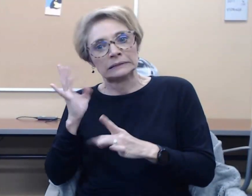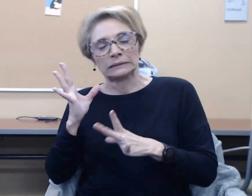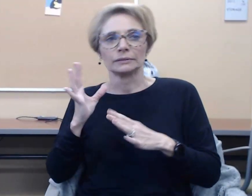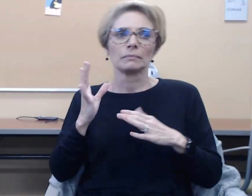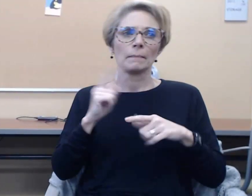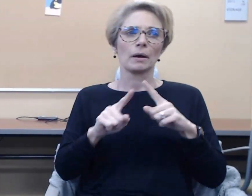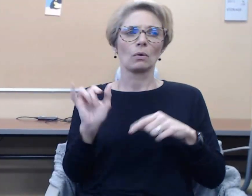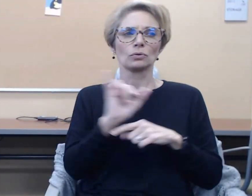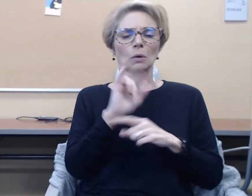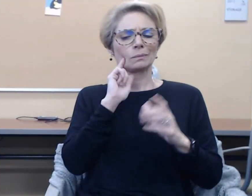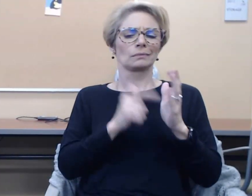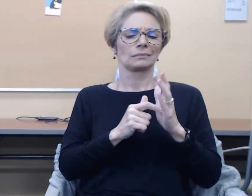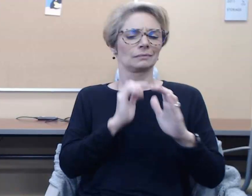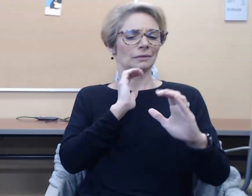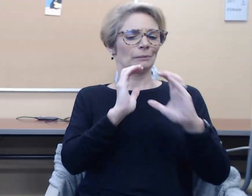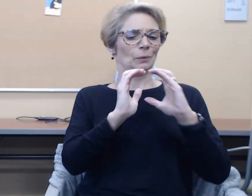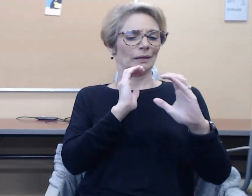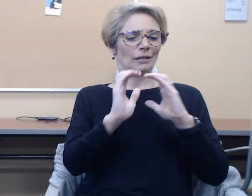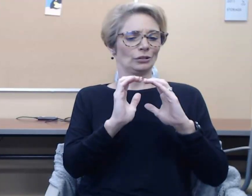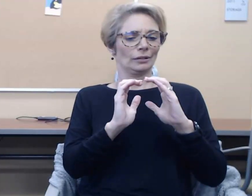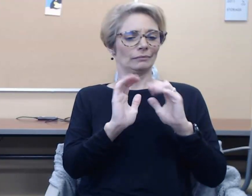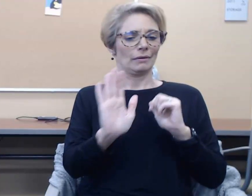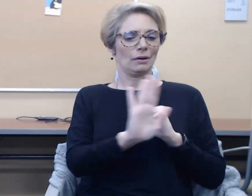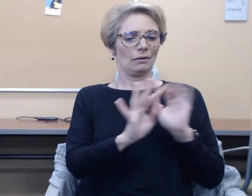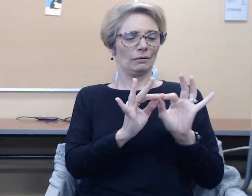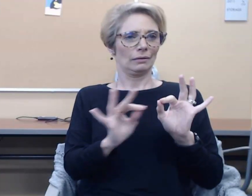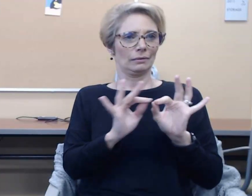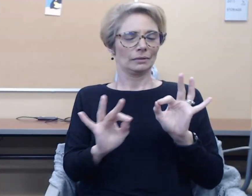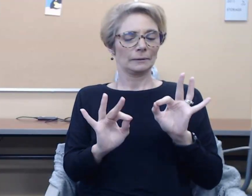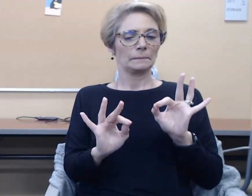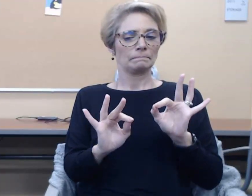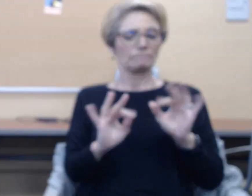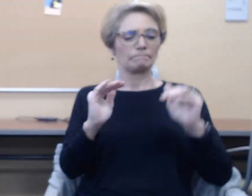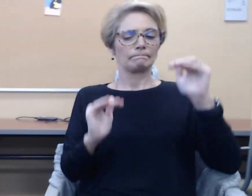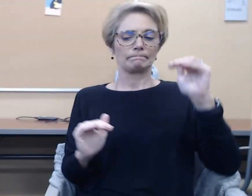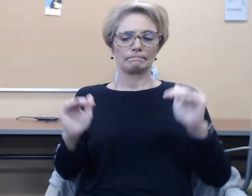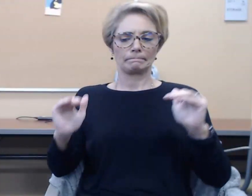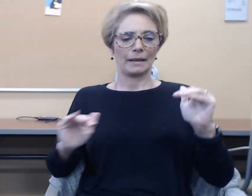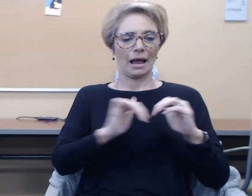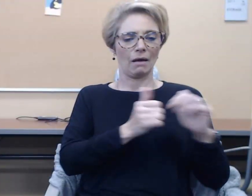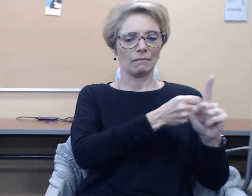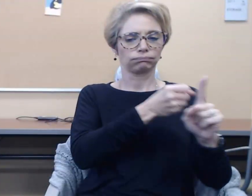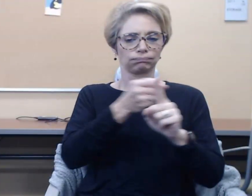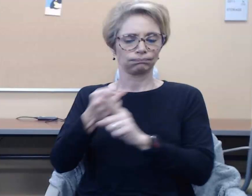of communication then impact the degree to which students experience those things, the loneliness and